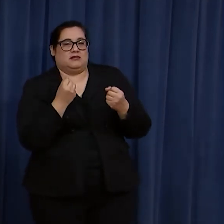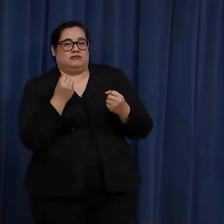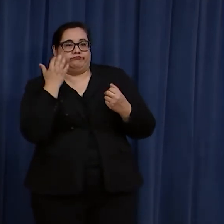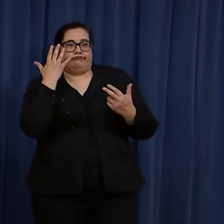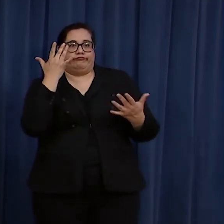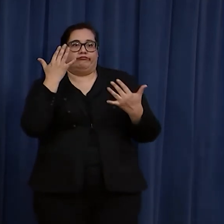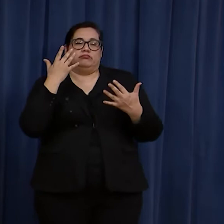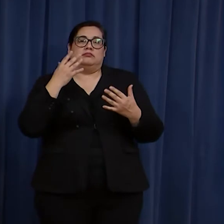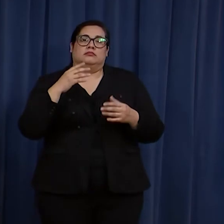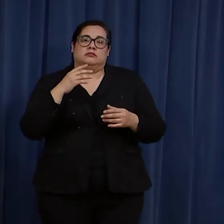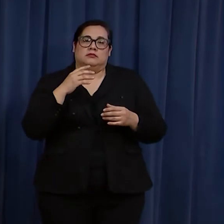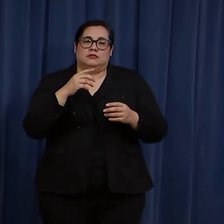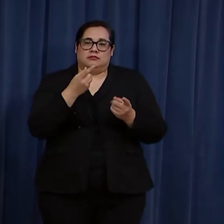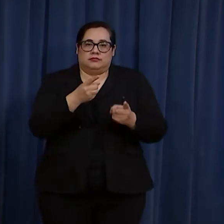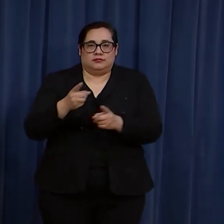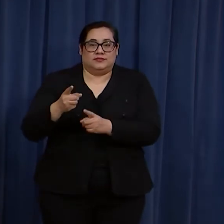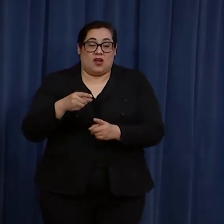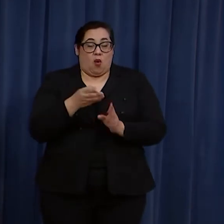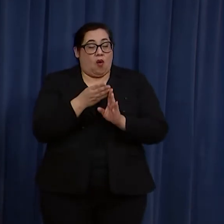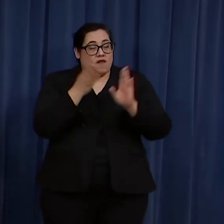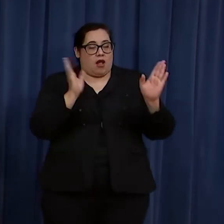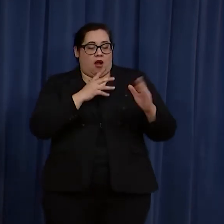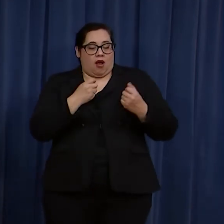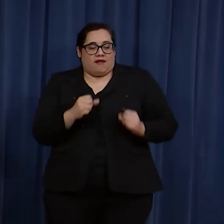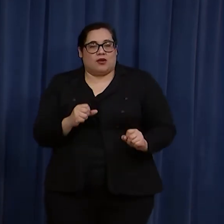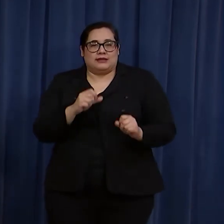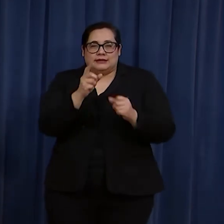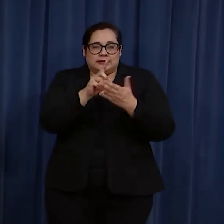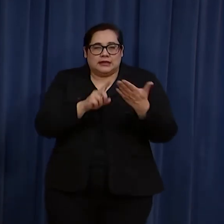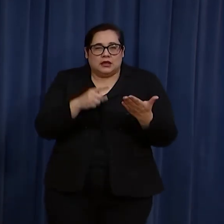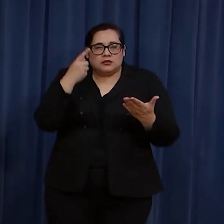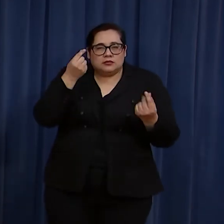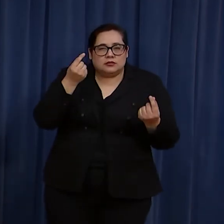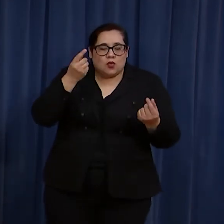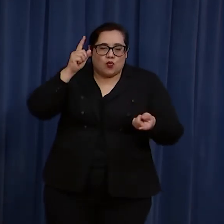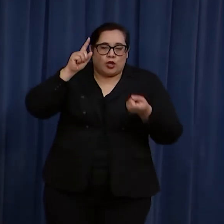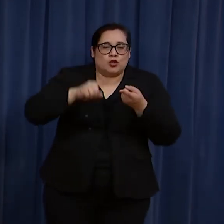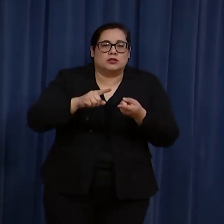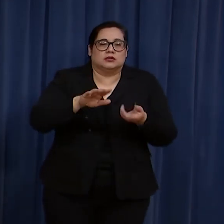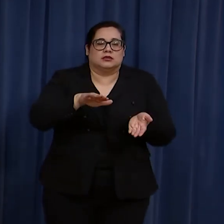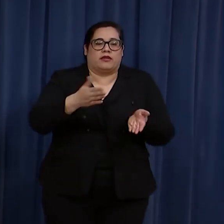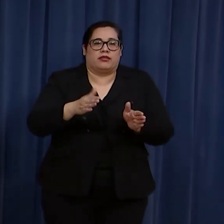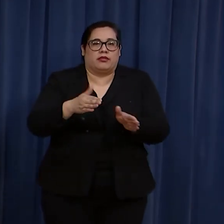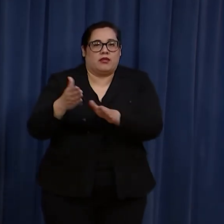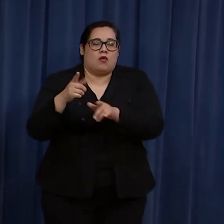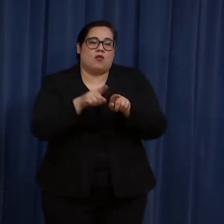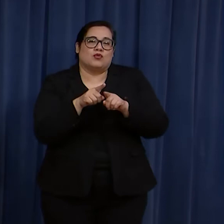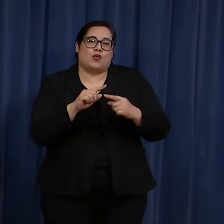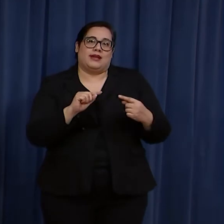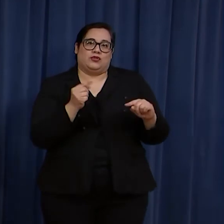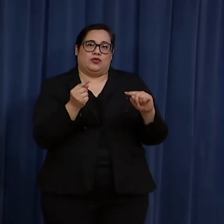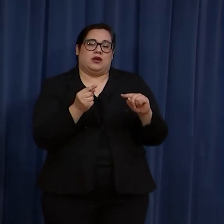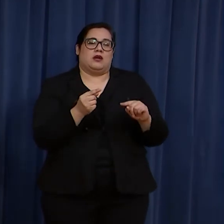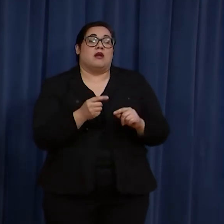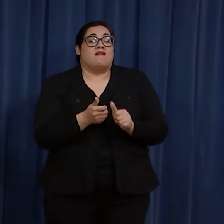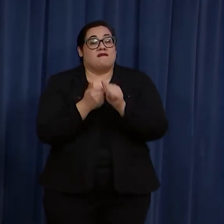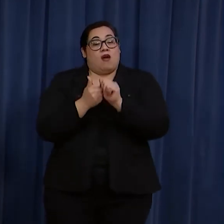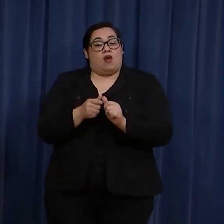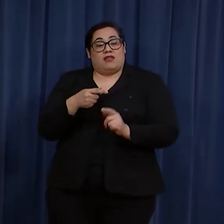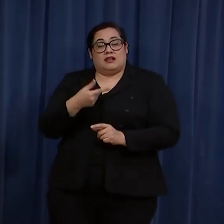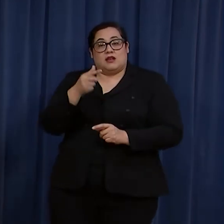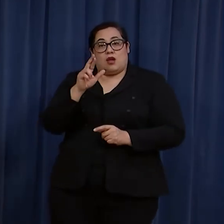cases. These overall efforts, of course, are designed to reduce fatalities and injuries. Under the